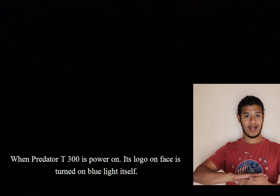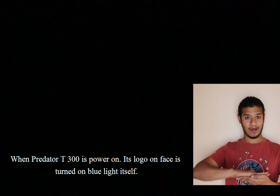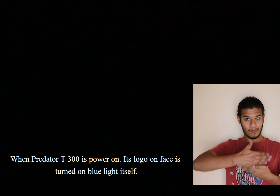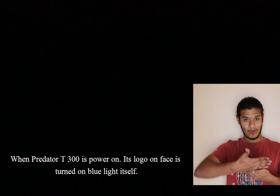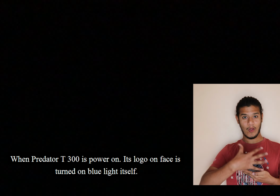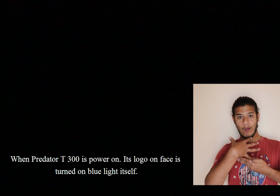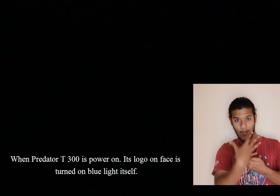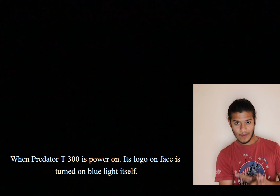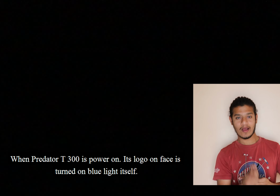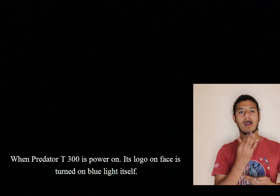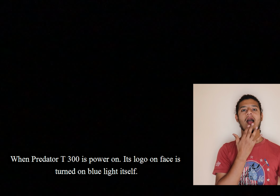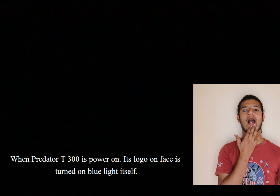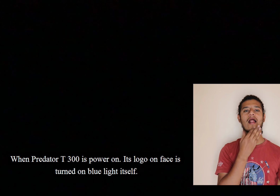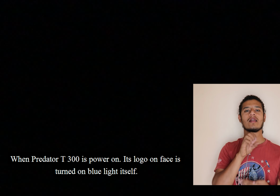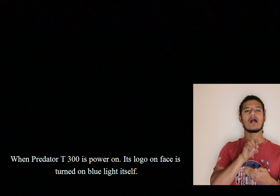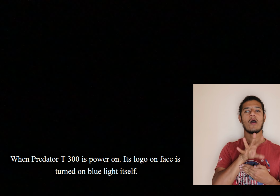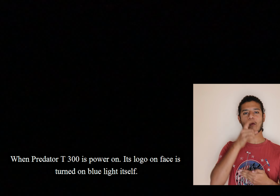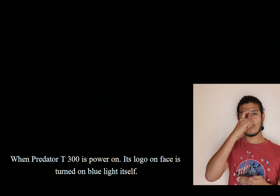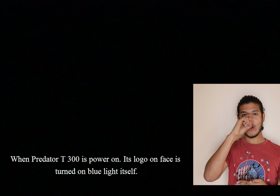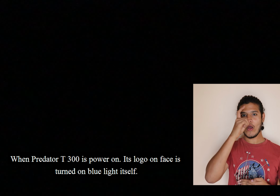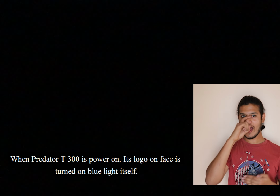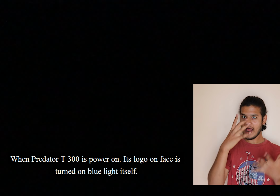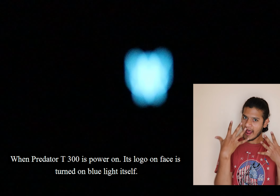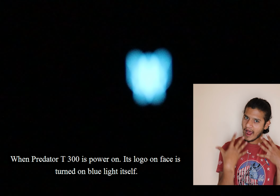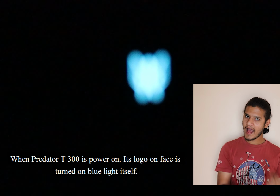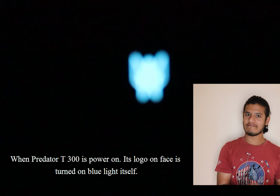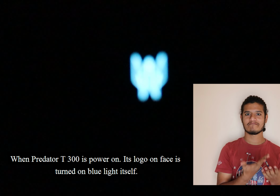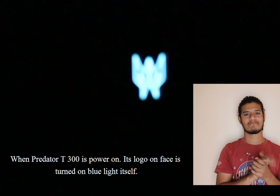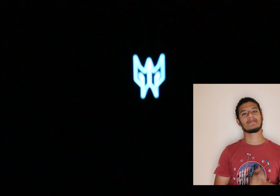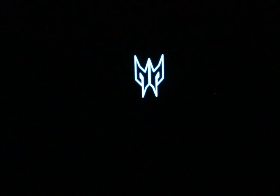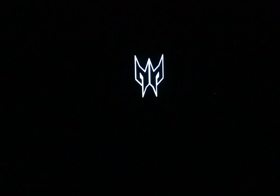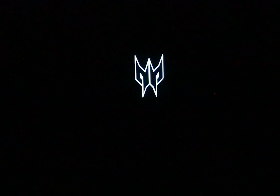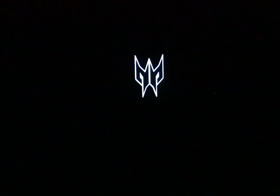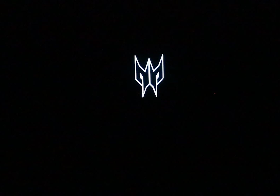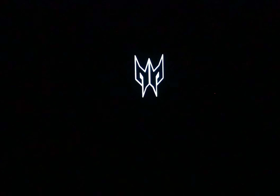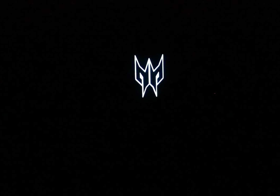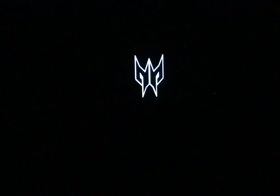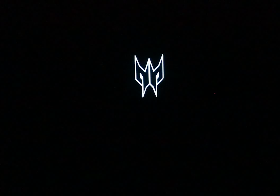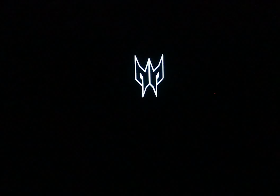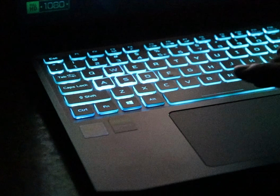When Predator T300 is power on, its logo on face is turned on blue light itself.